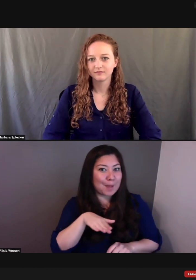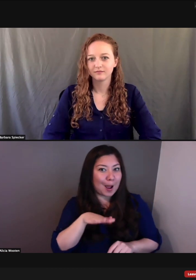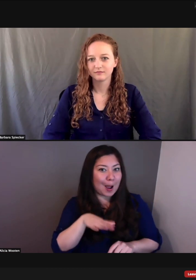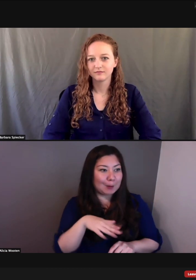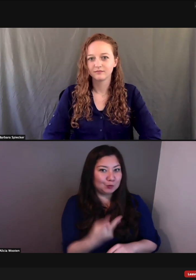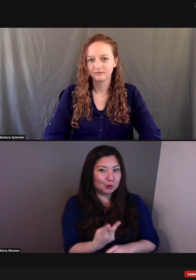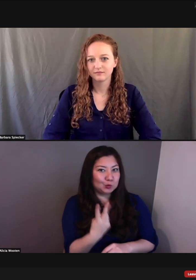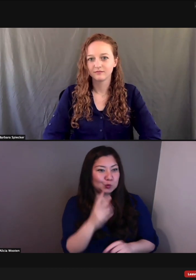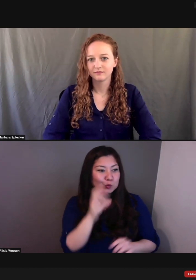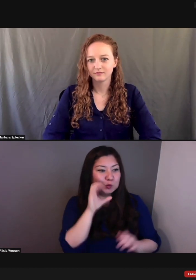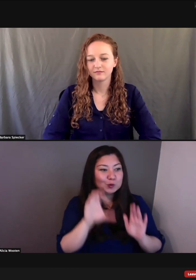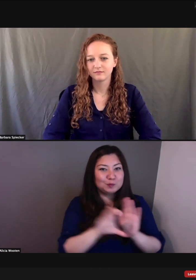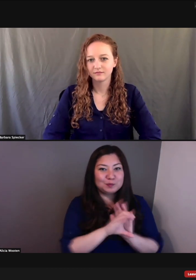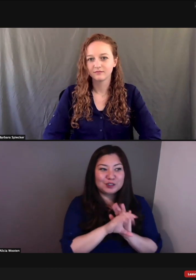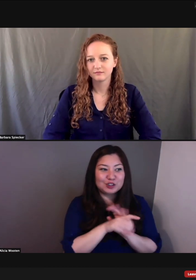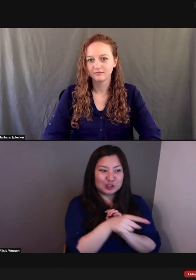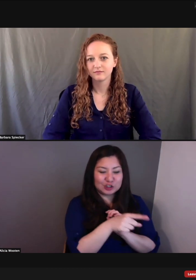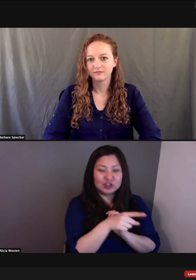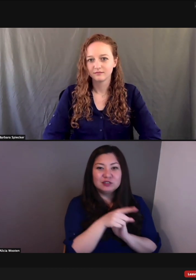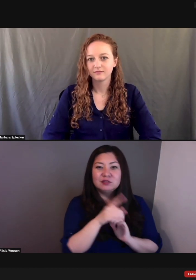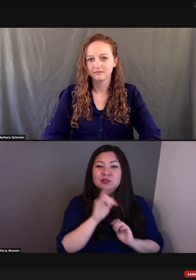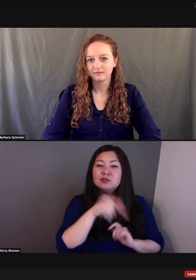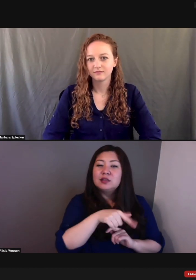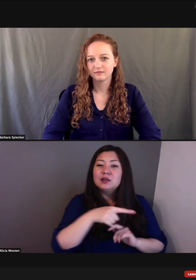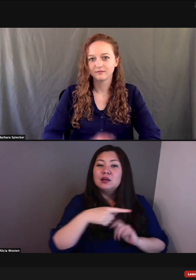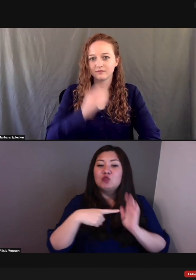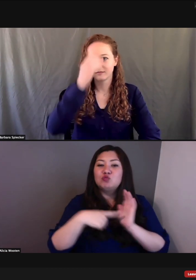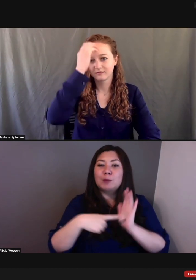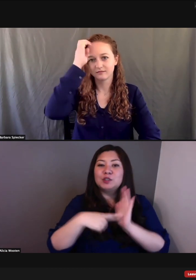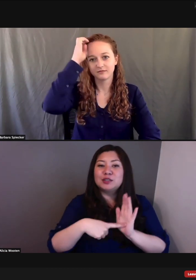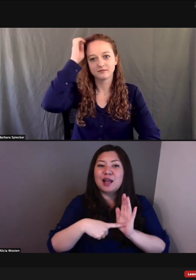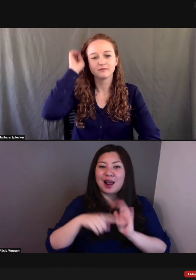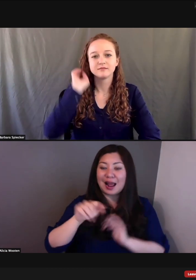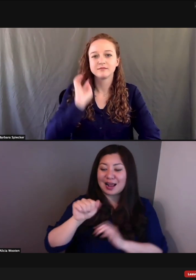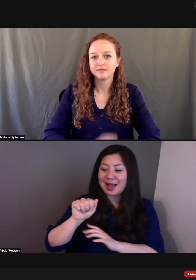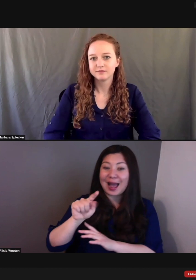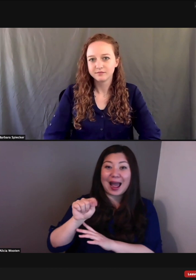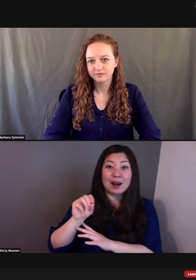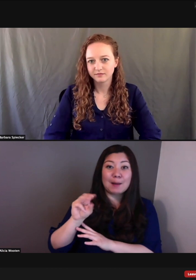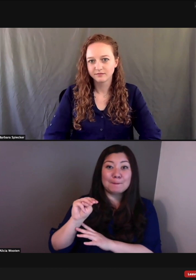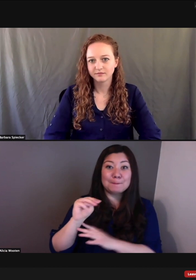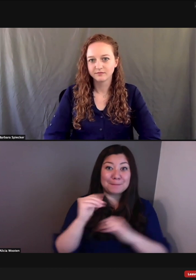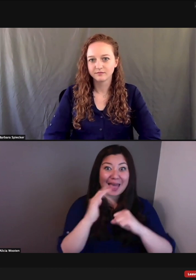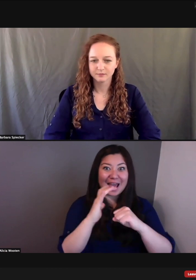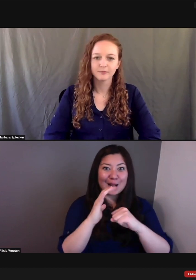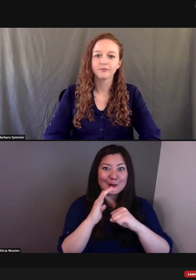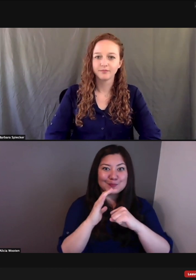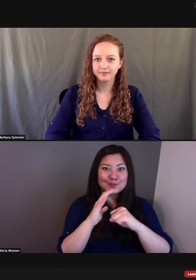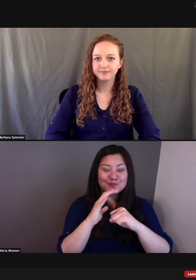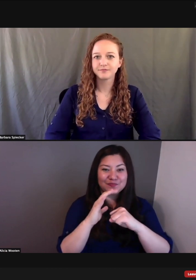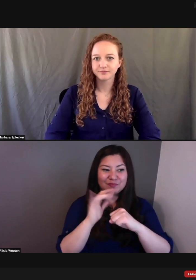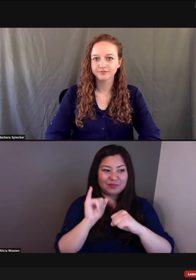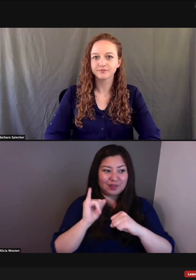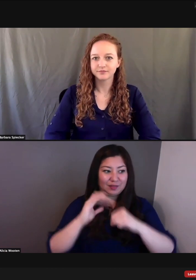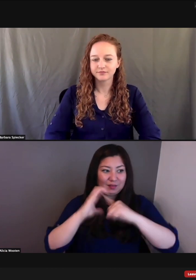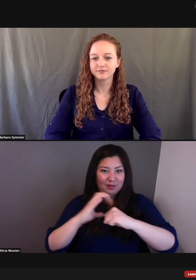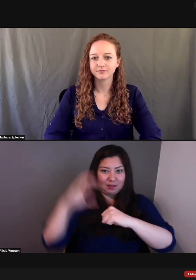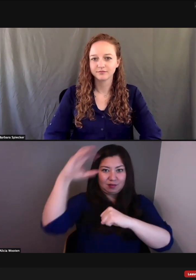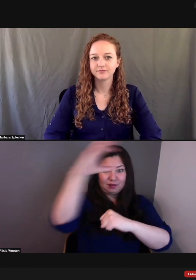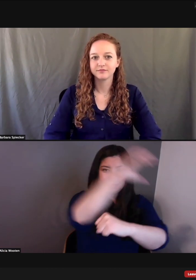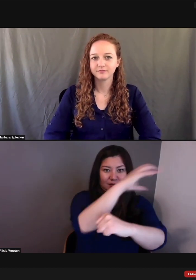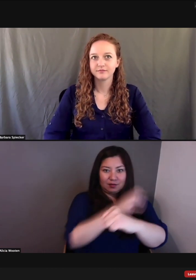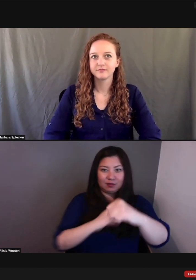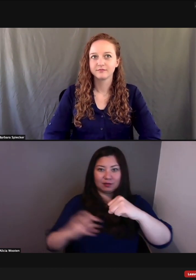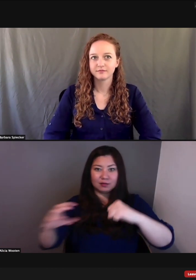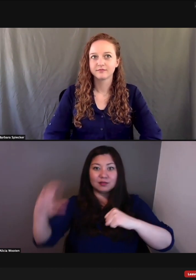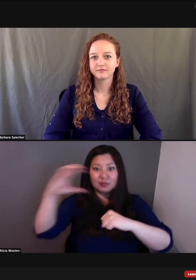feeling empowered. You know, wow, this is really, really amazing. There were 20 or more